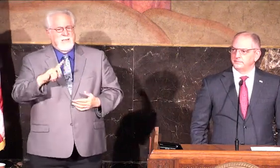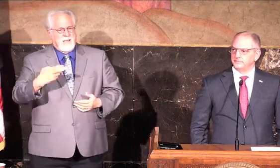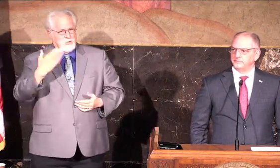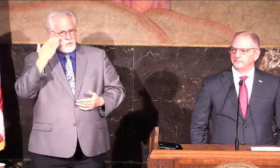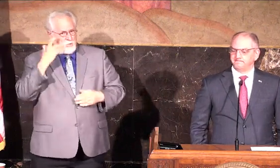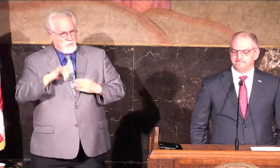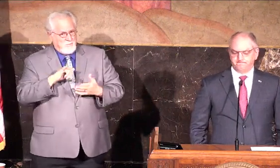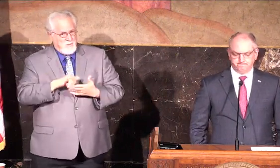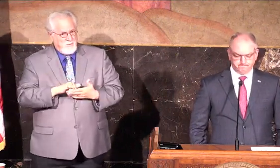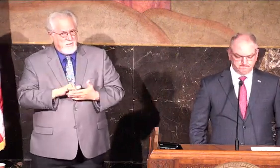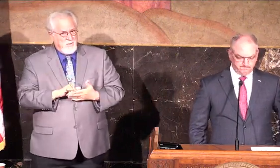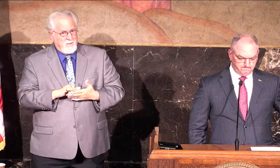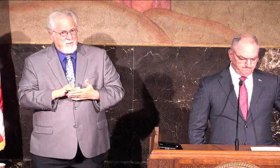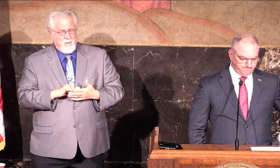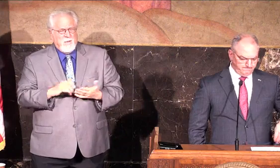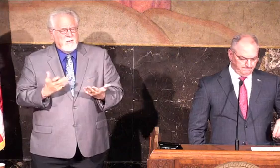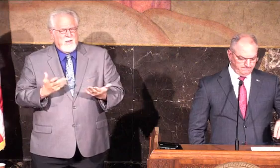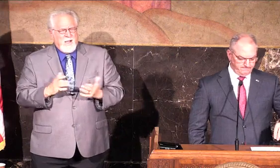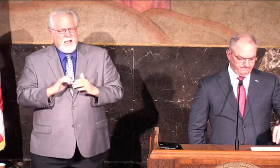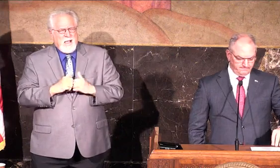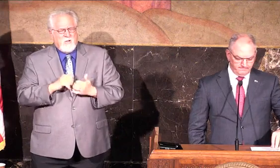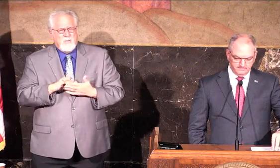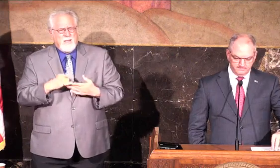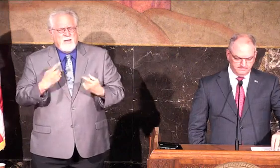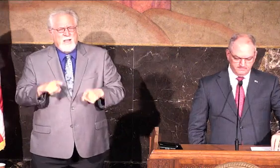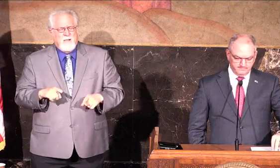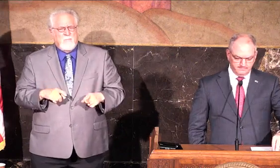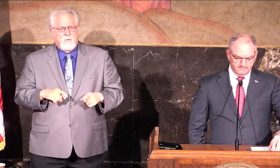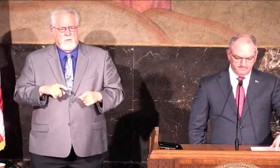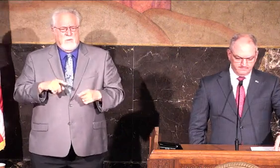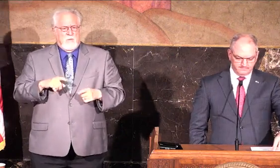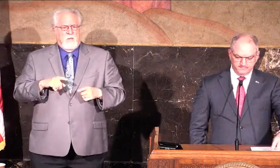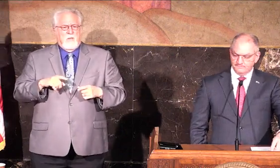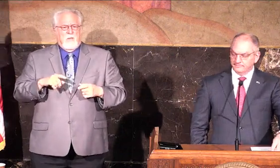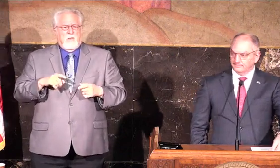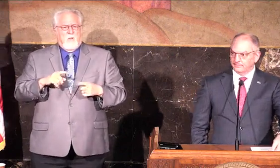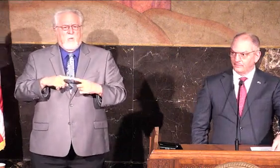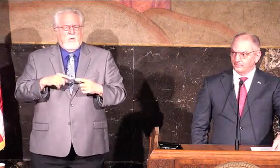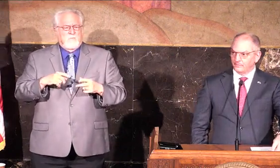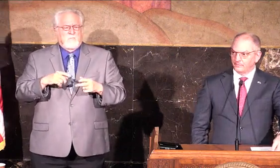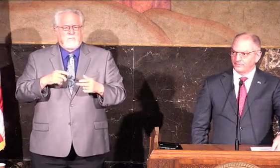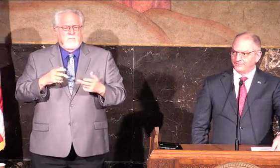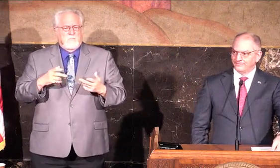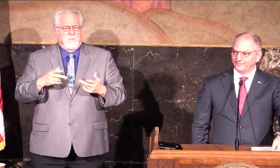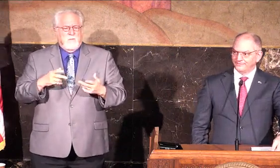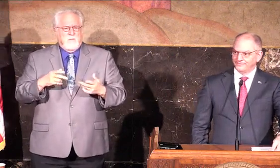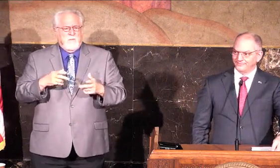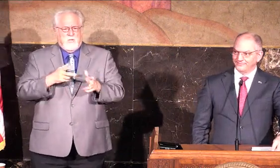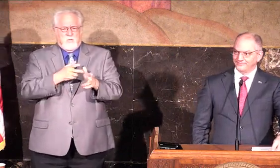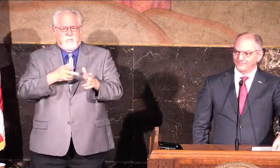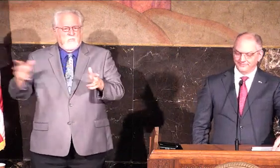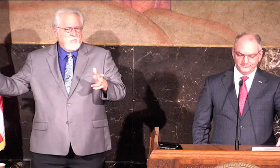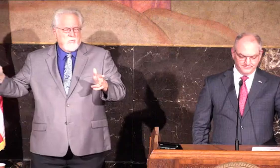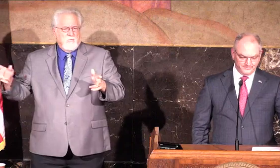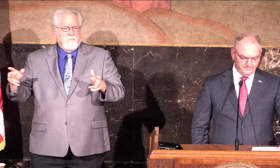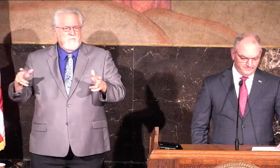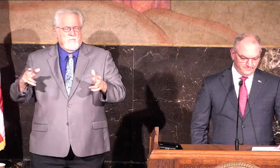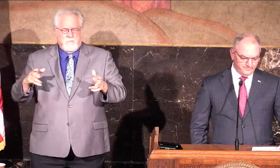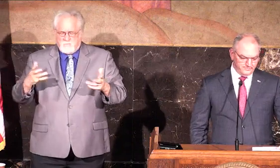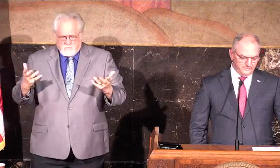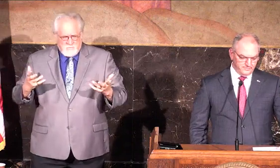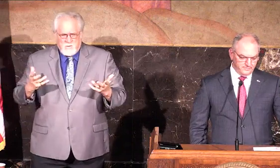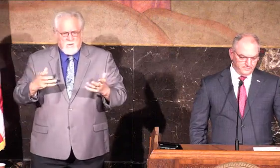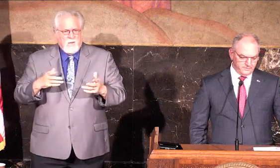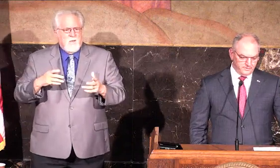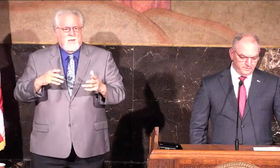that? How is that, maybe taken out, it was positive, fake positive, false positive, kind of what is being done